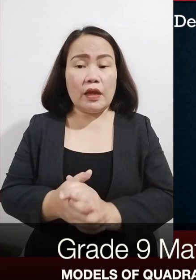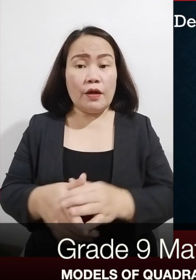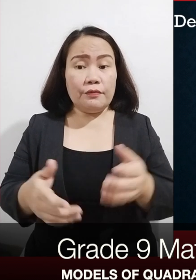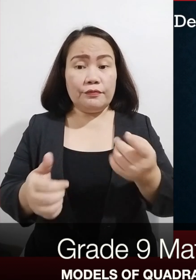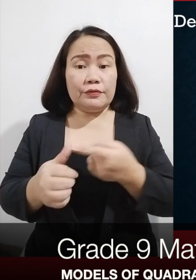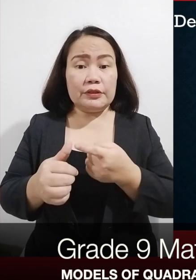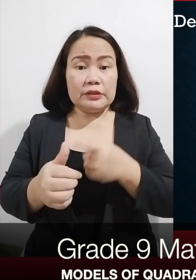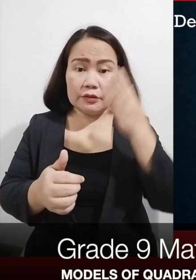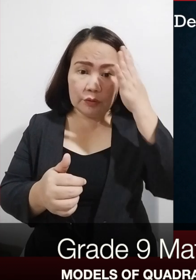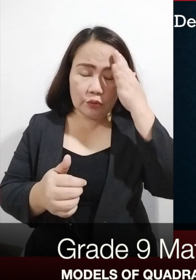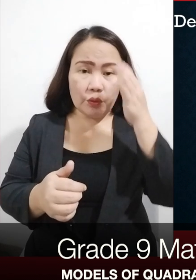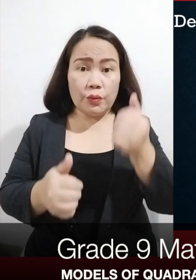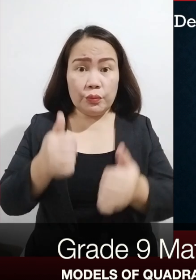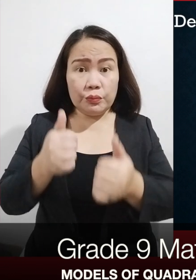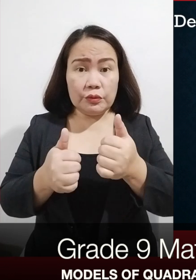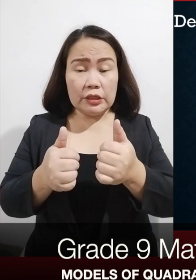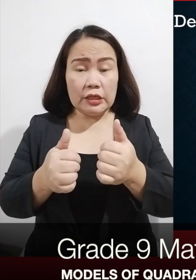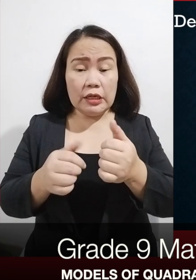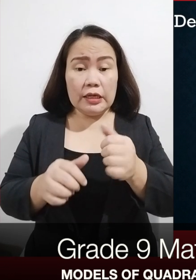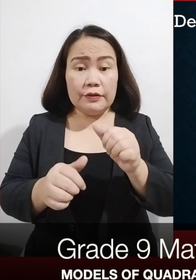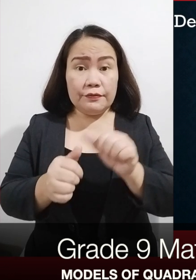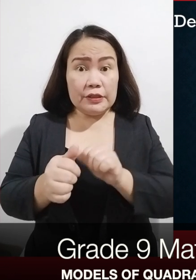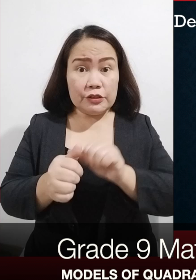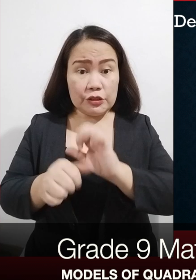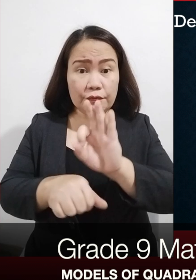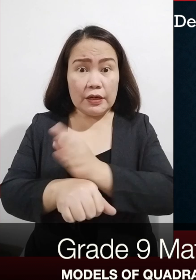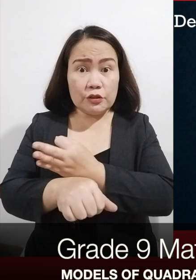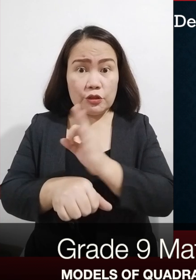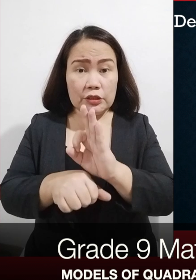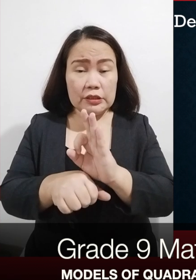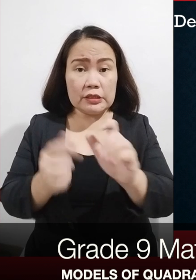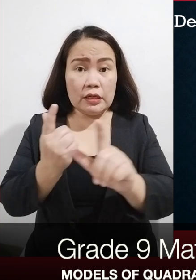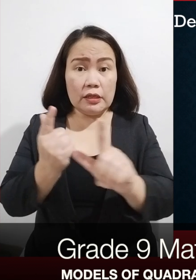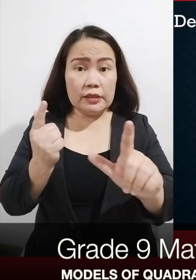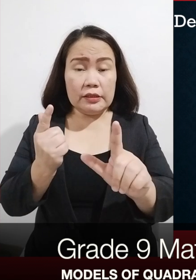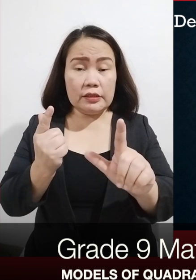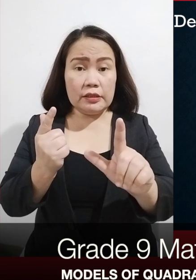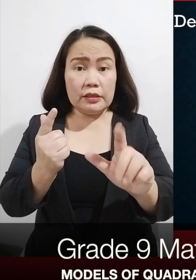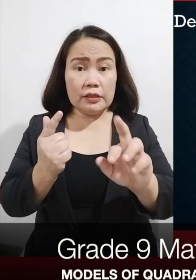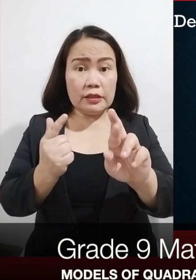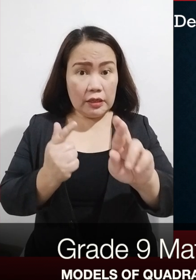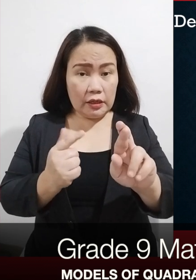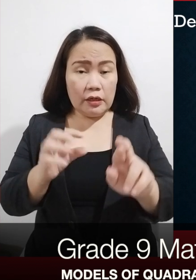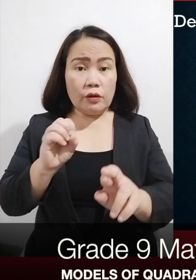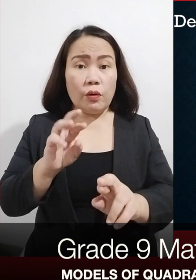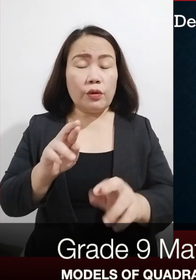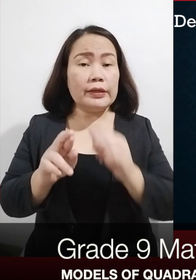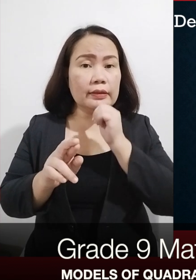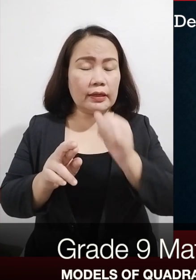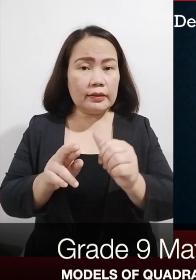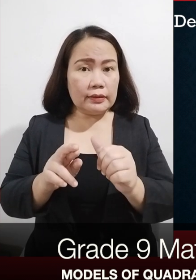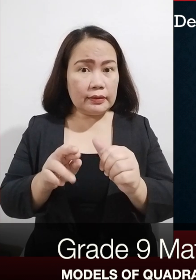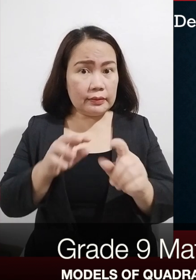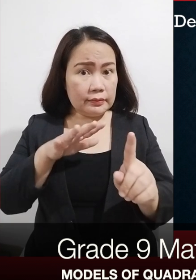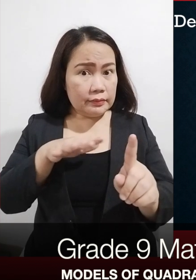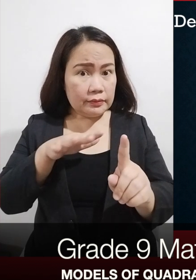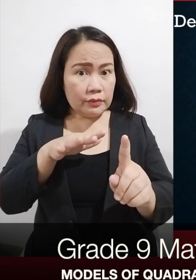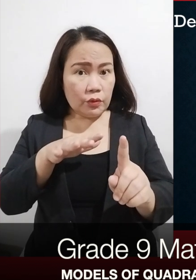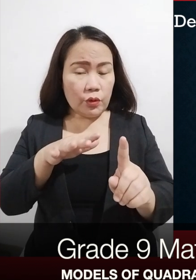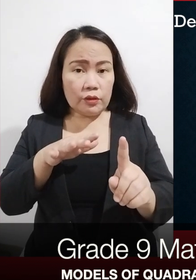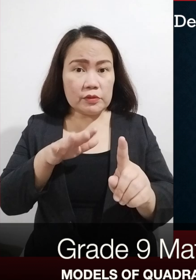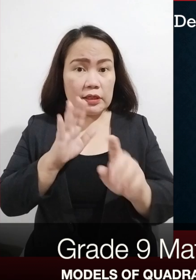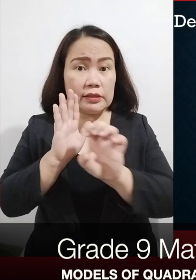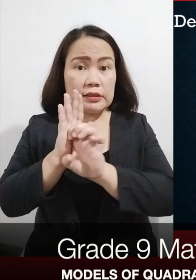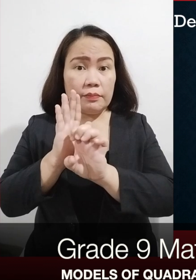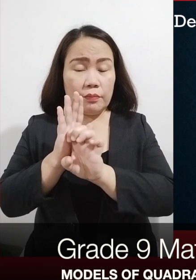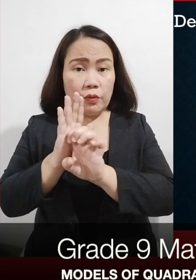is linear or not. So aalamin natin dito kung ito ba ay linear function. Titingnan natin alin sa mga ito o mga